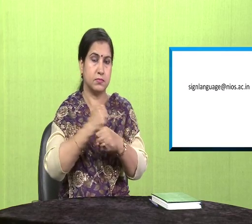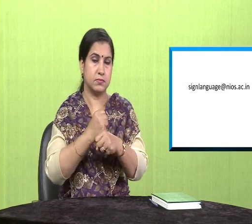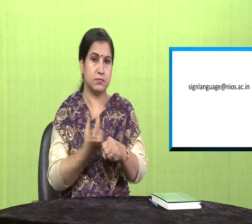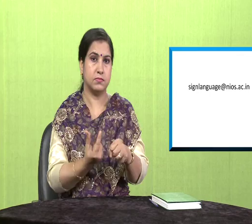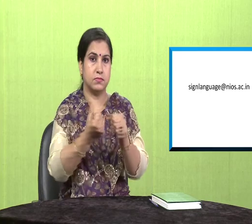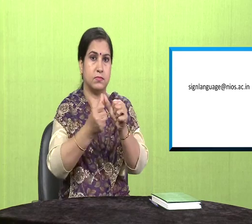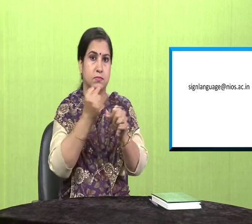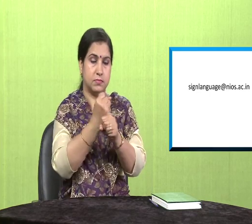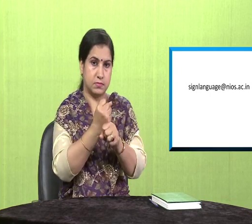signlanguage@nios.ac.in.